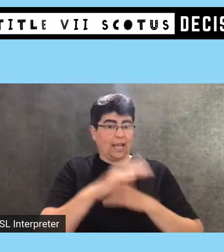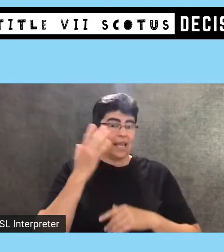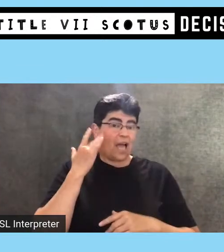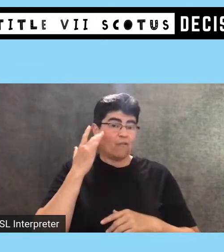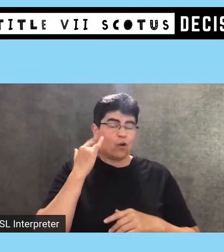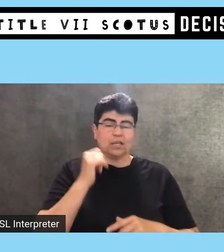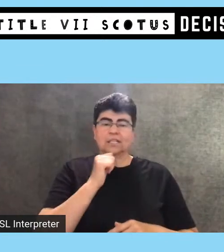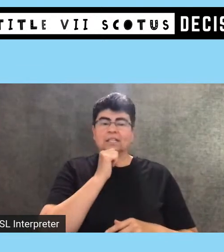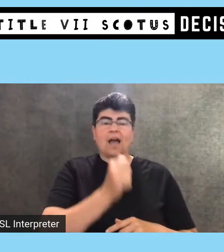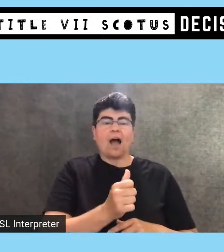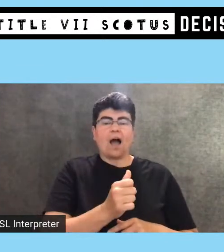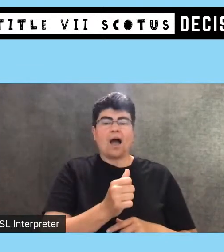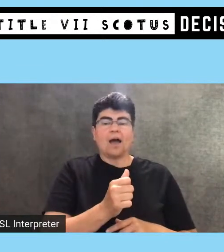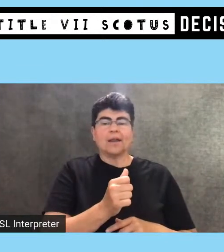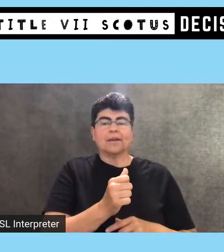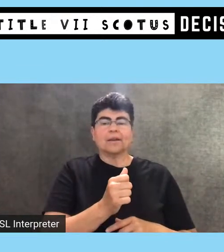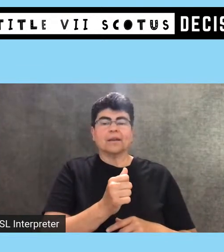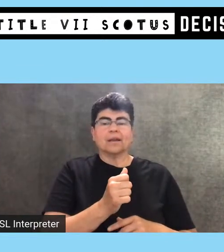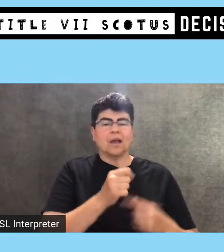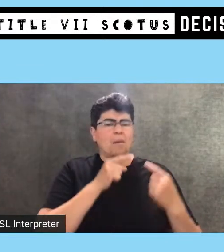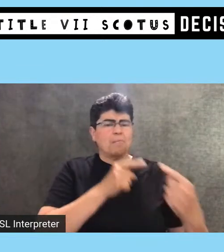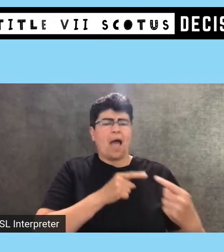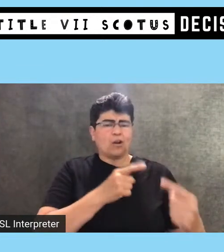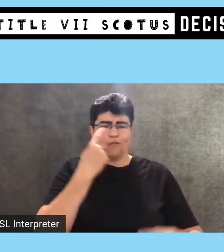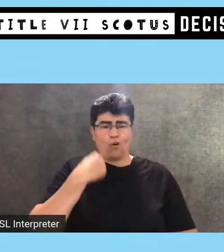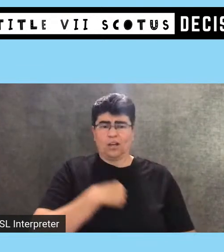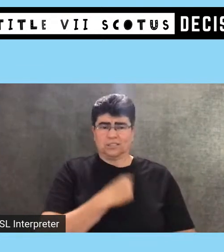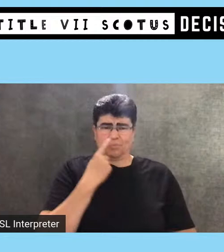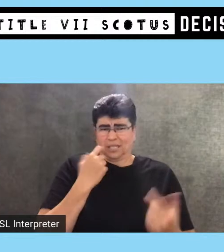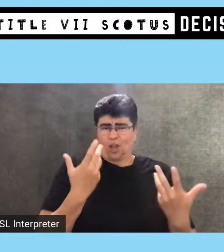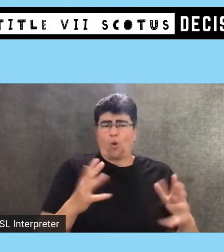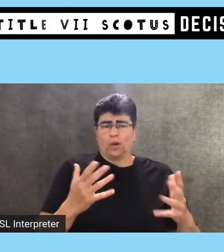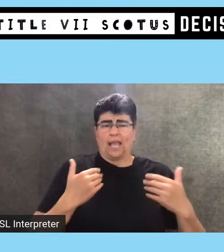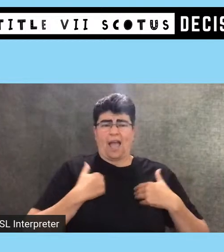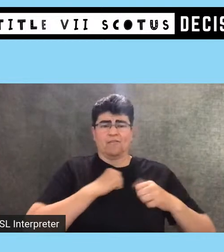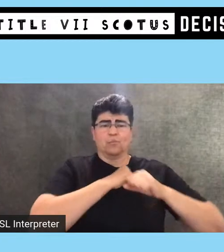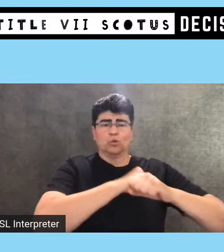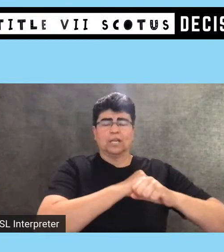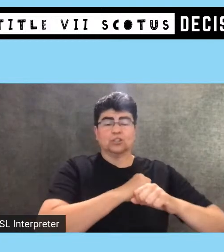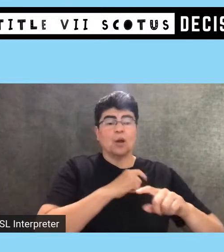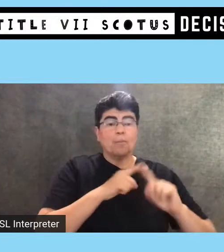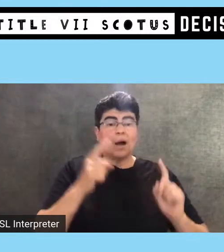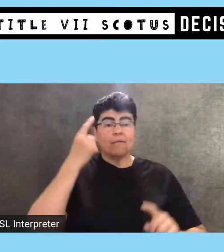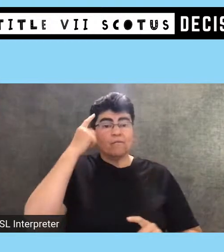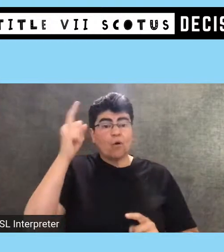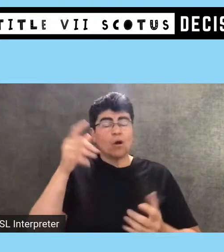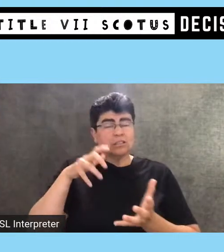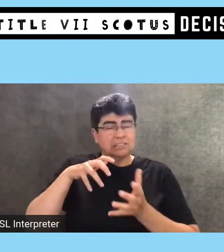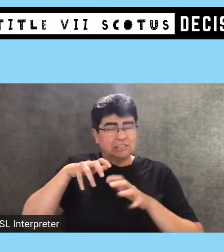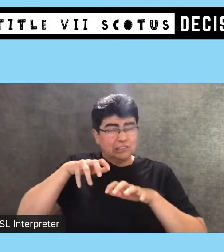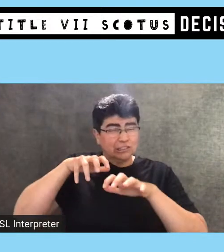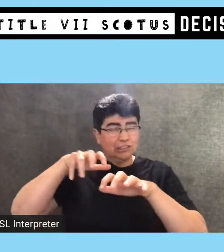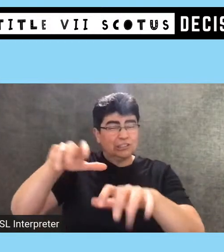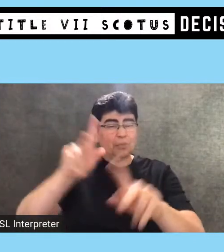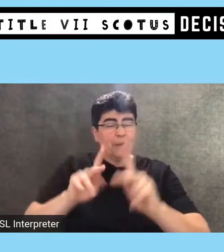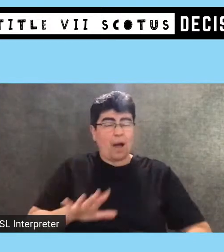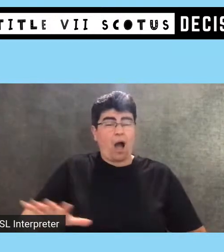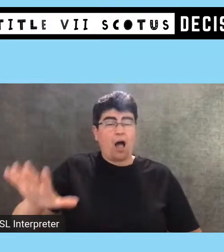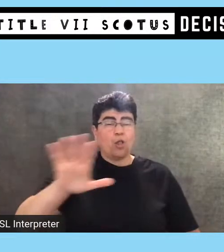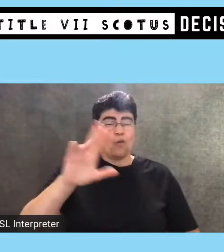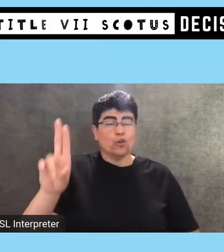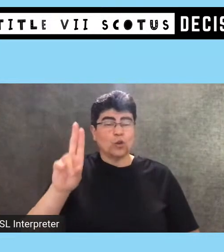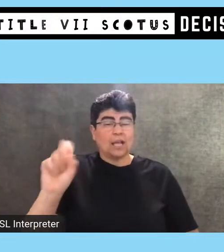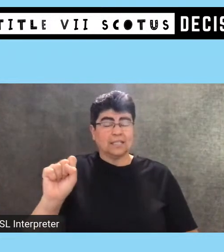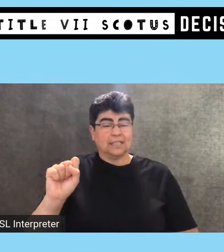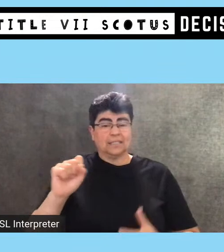wasn't a battle for us because we already had those protections. But for hundreds of thousands of people across the nation, that